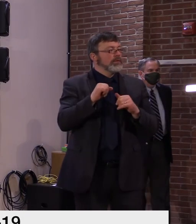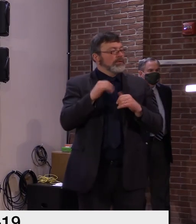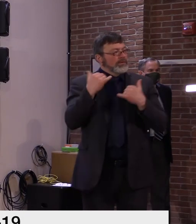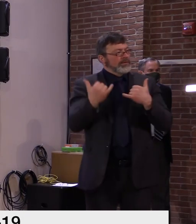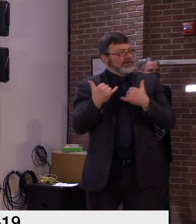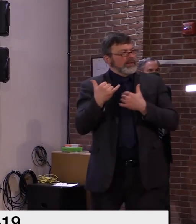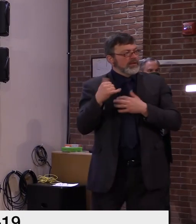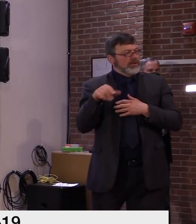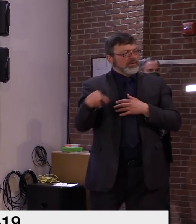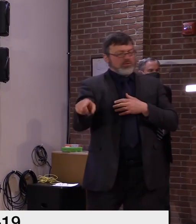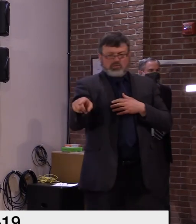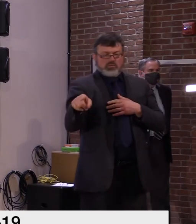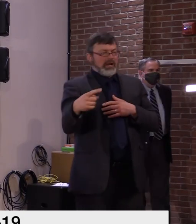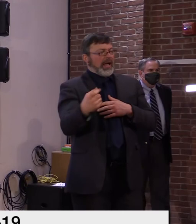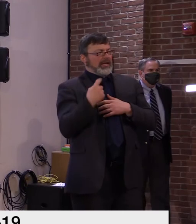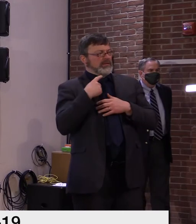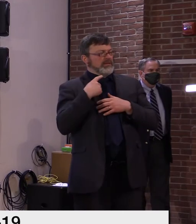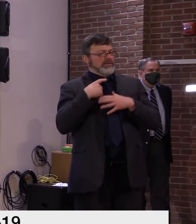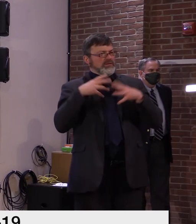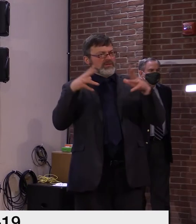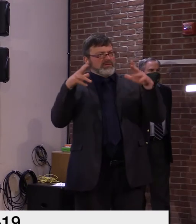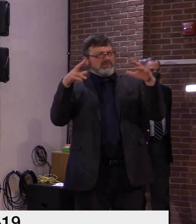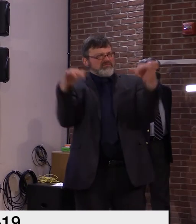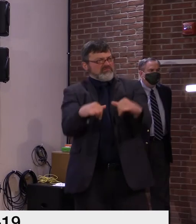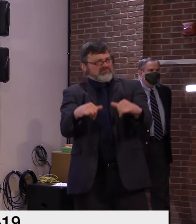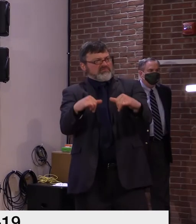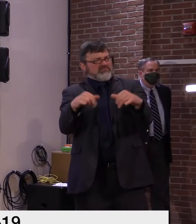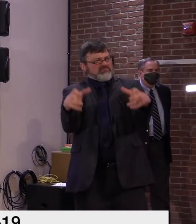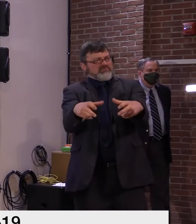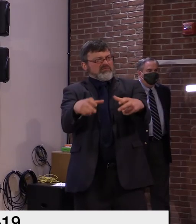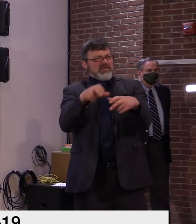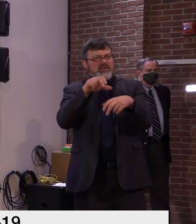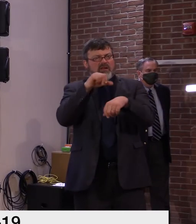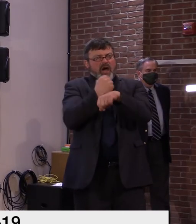corrections in terms specifically what that means, because it does have